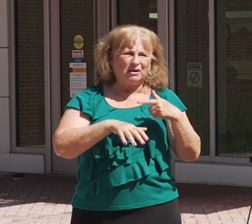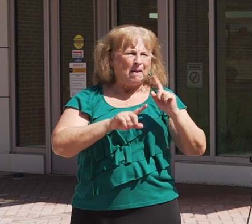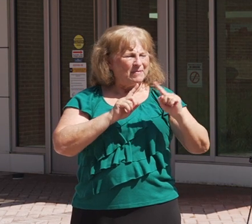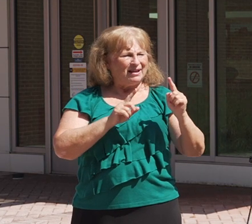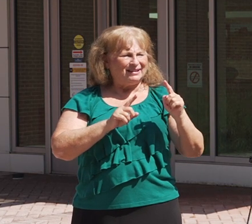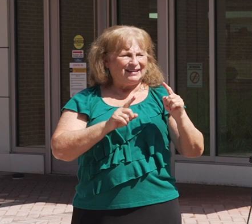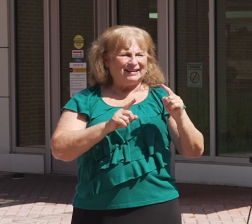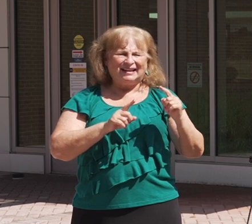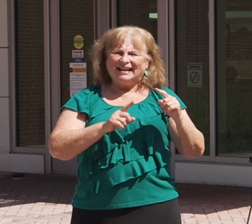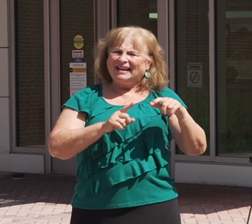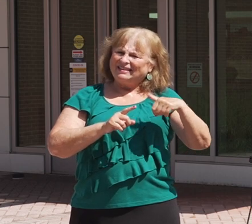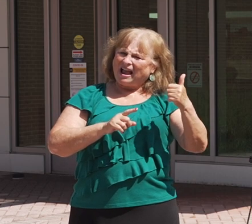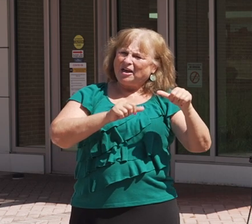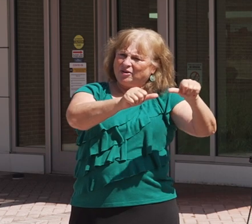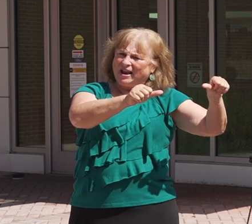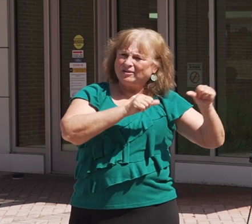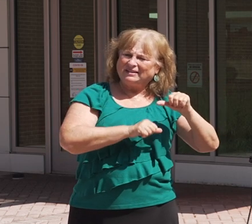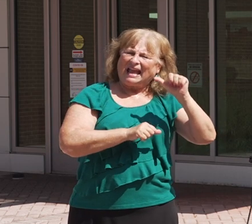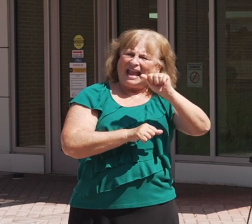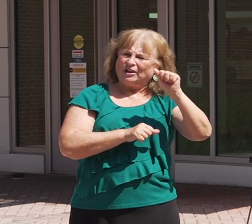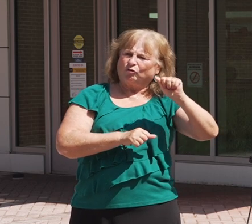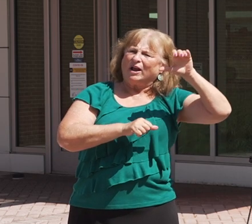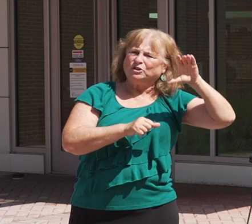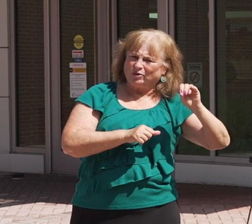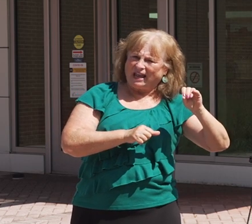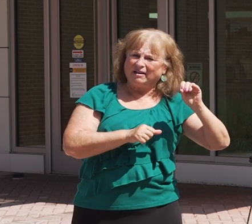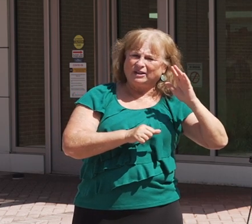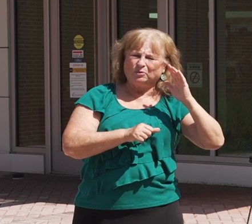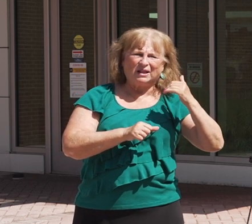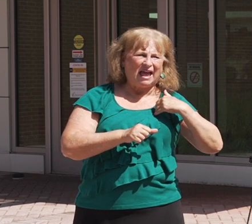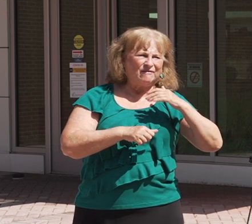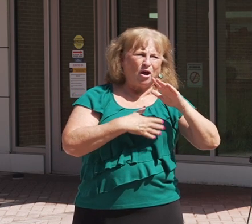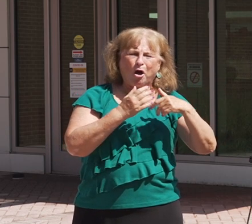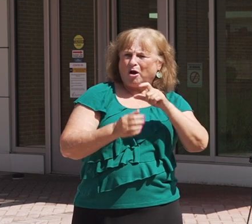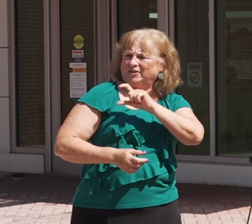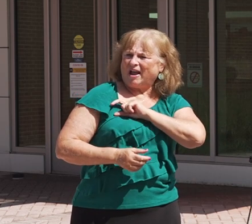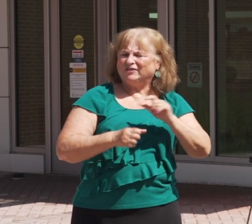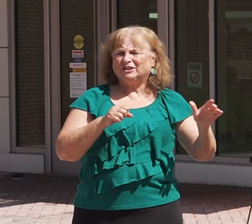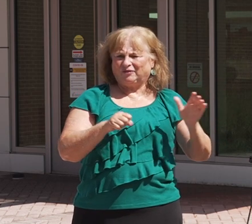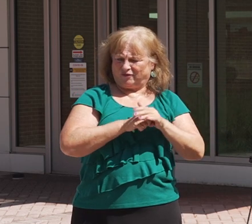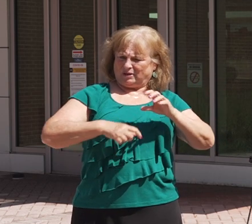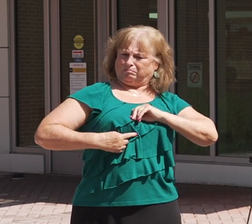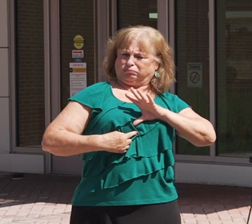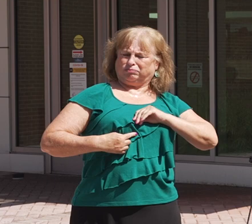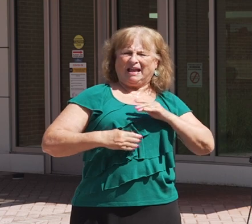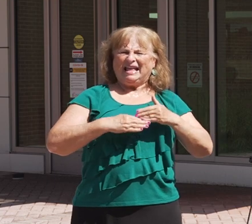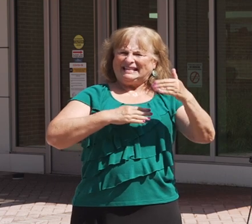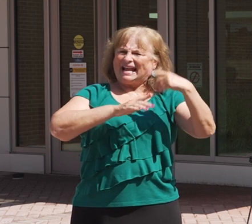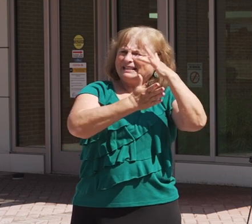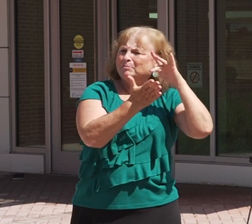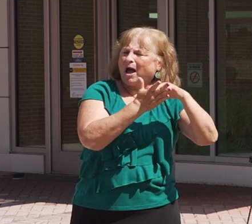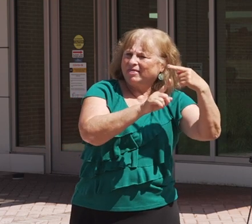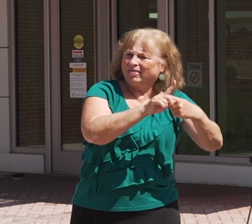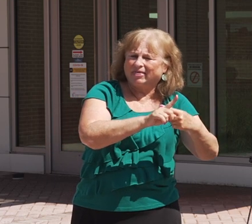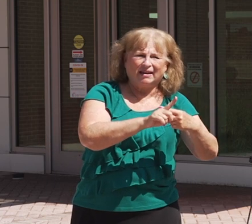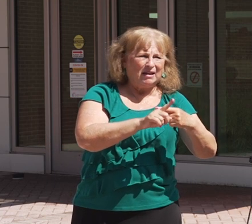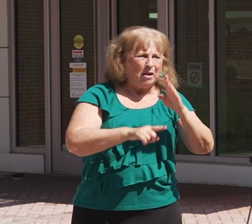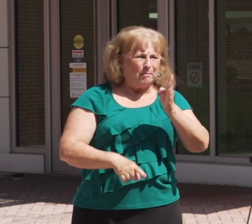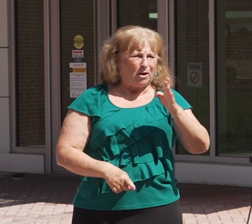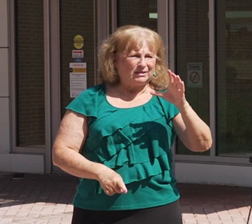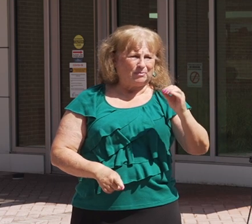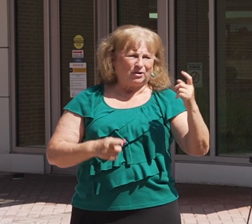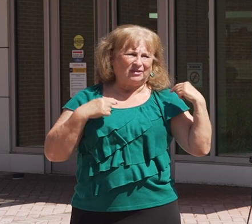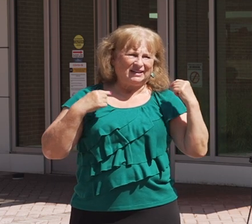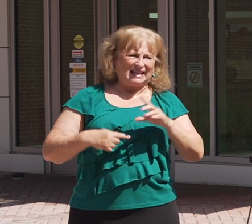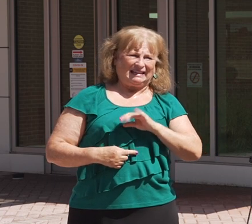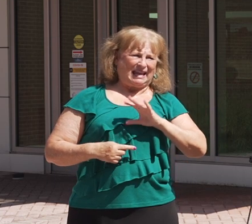However, some of the neighboring jurisdictions, I know Anne Arundel County will have all of its officers fully outfitted by middle of next month. Baltimore County has had